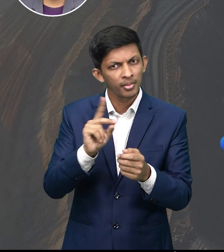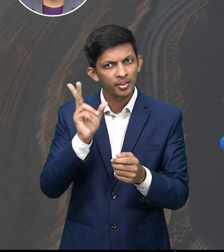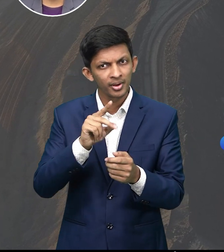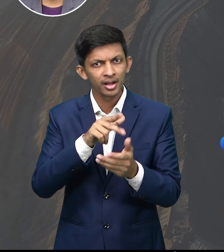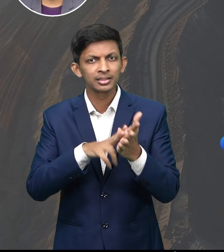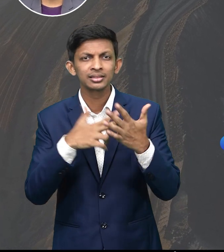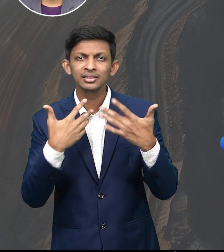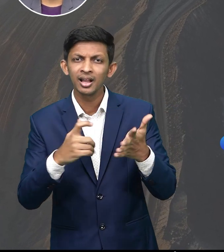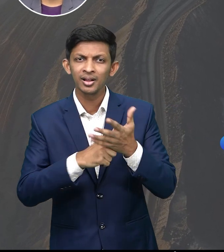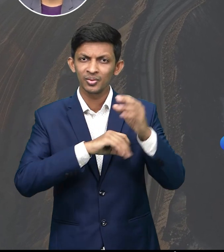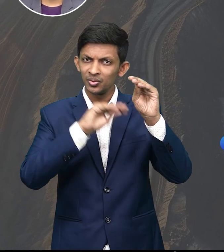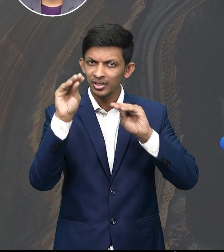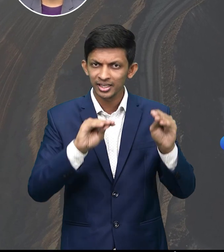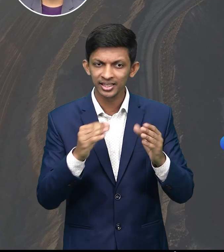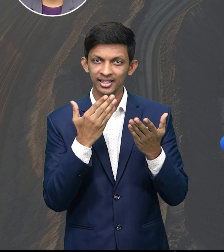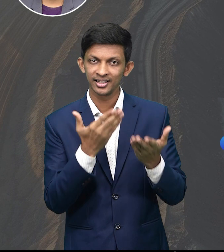resources.